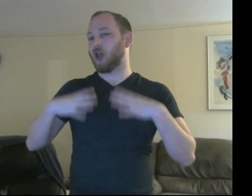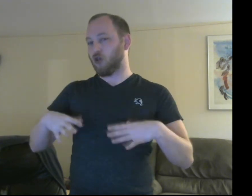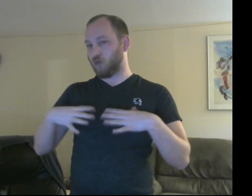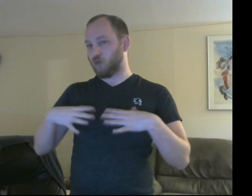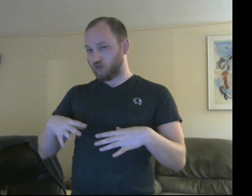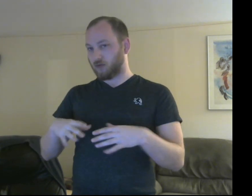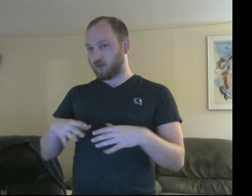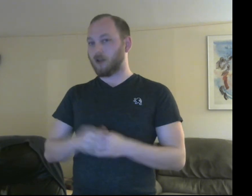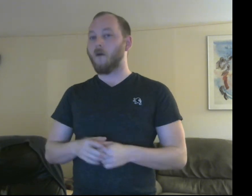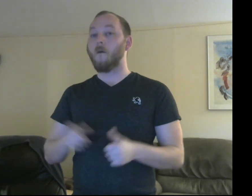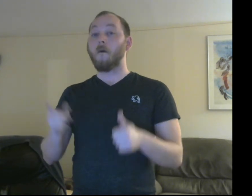flat